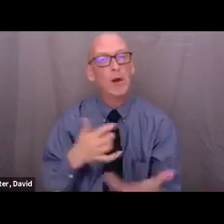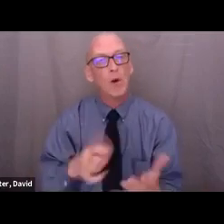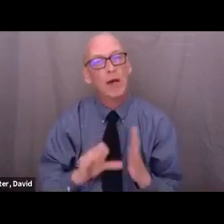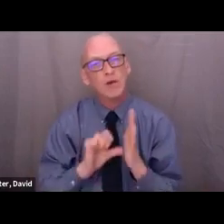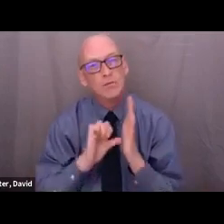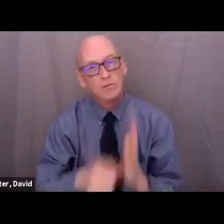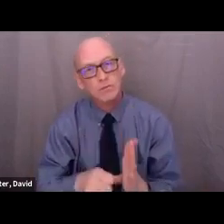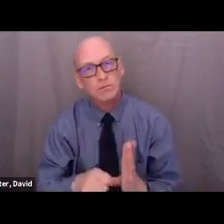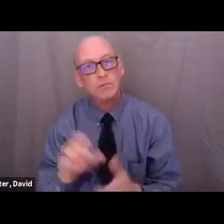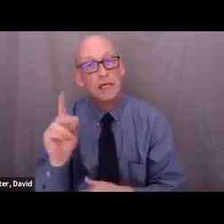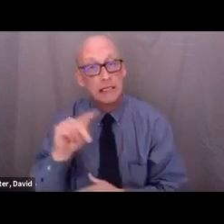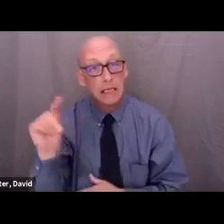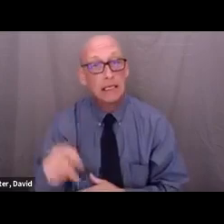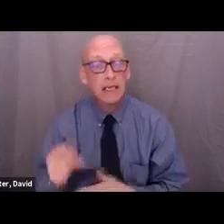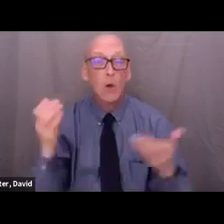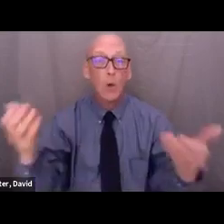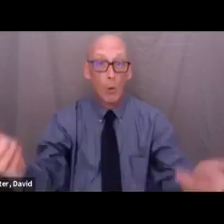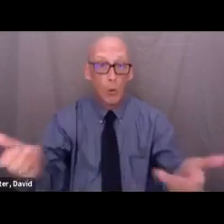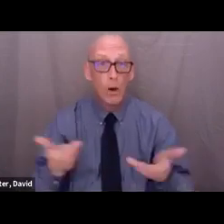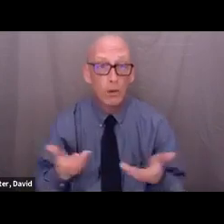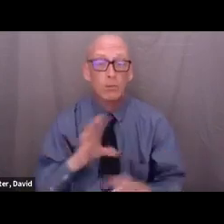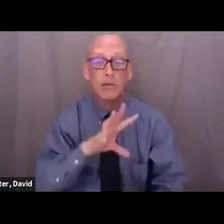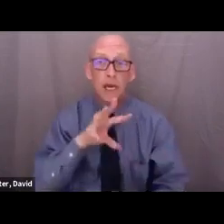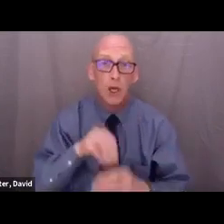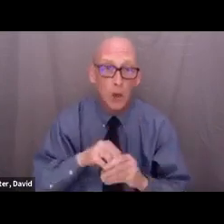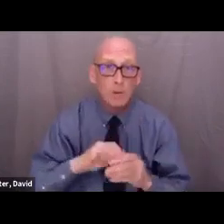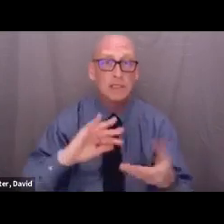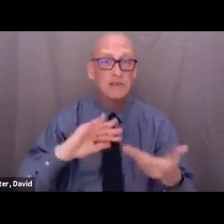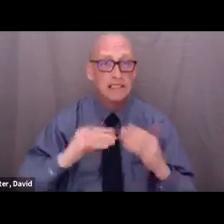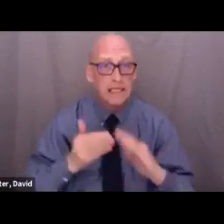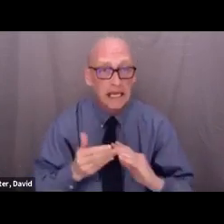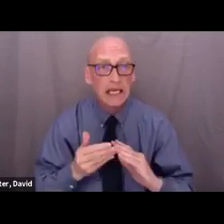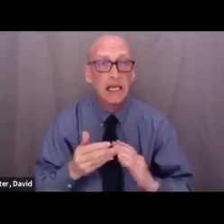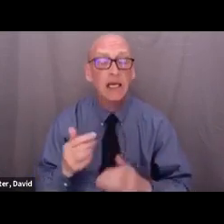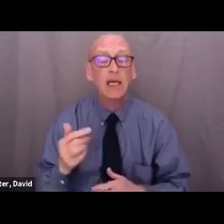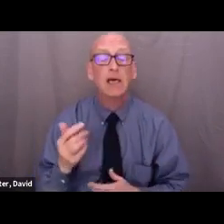Toledo is a welcoming and inclusive city, and that